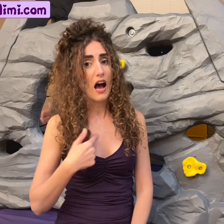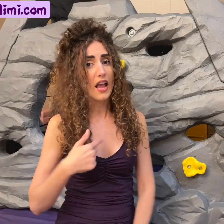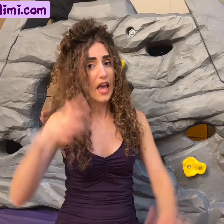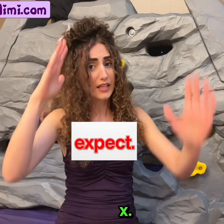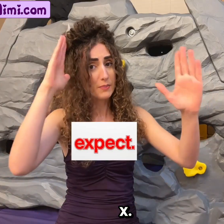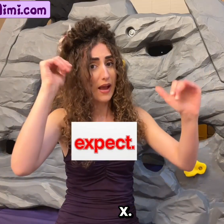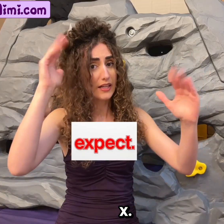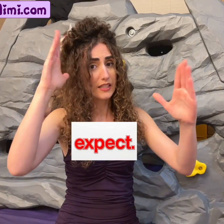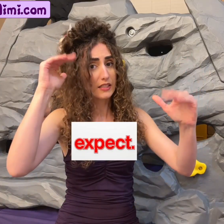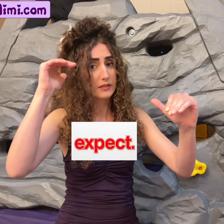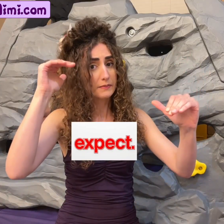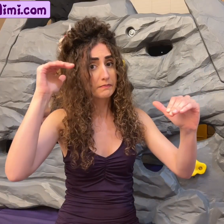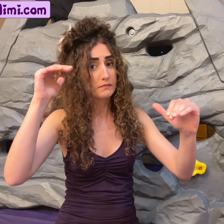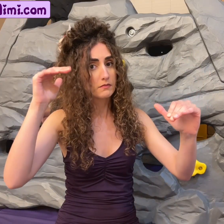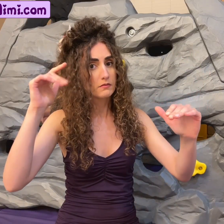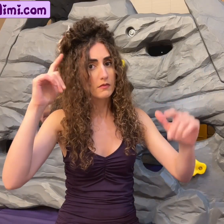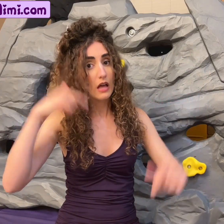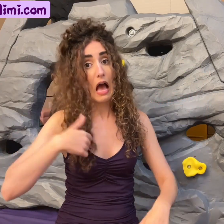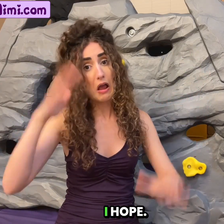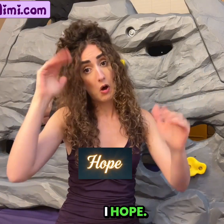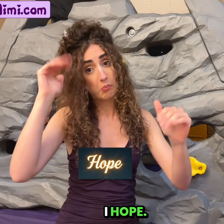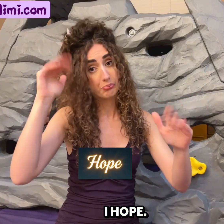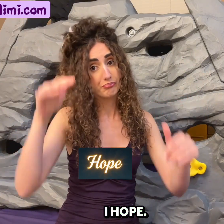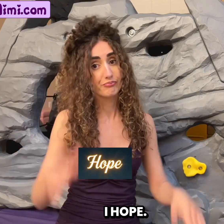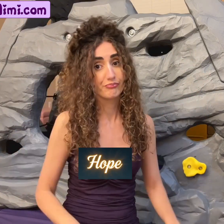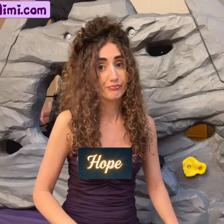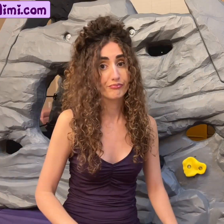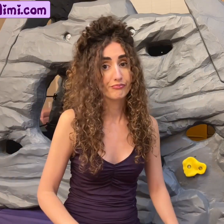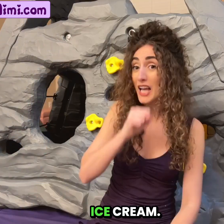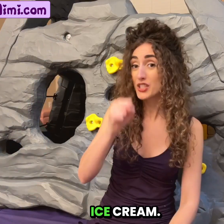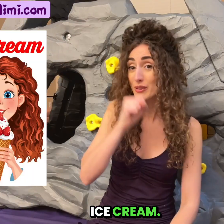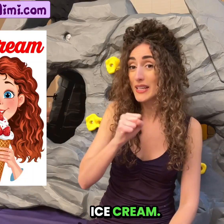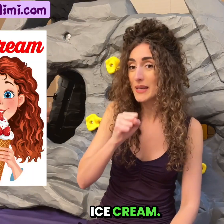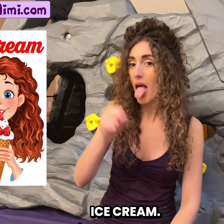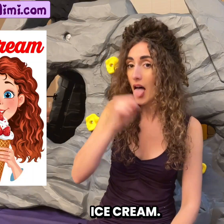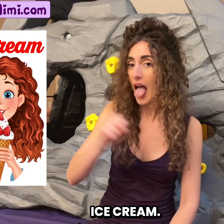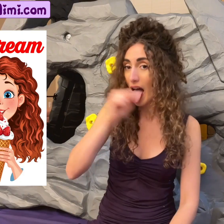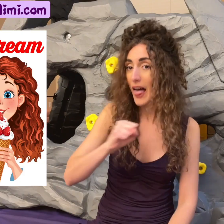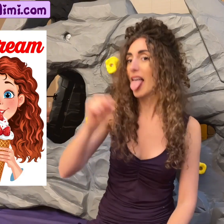I expect. I hope. Ice cream.